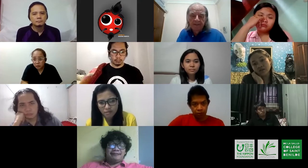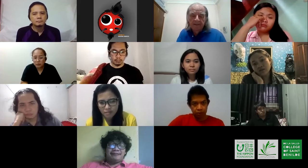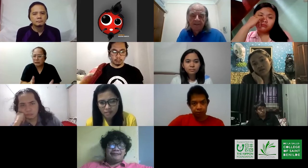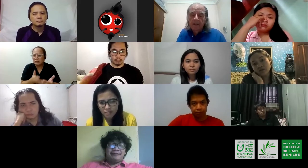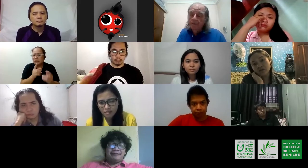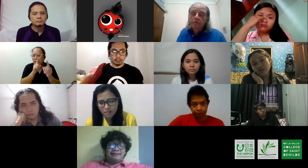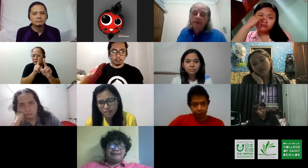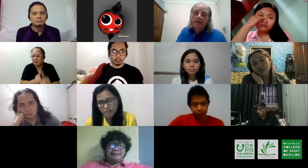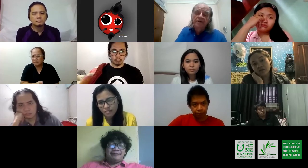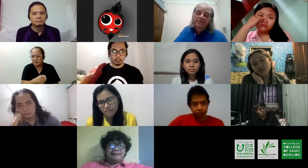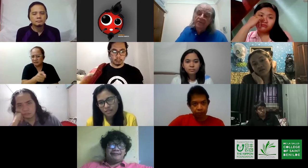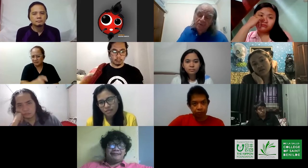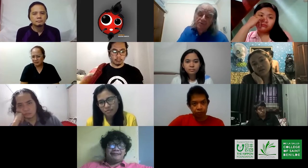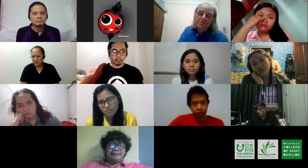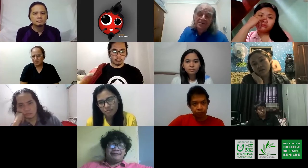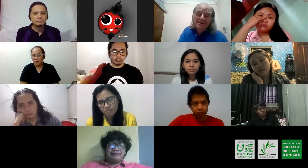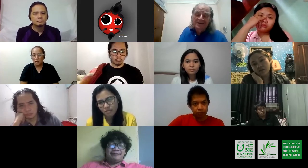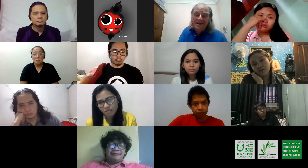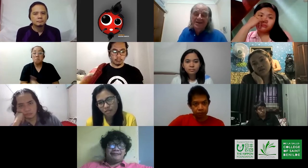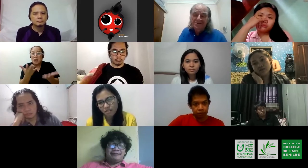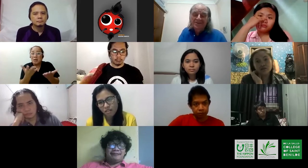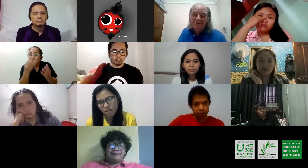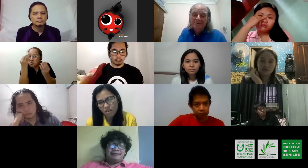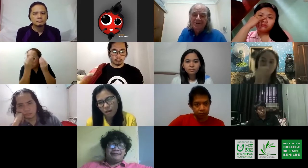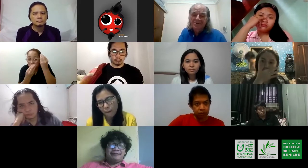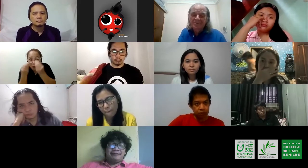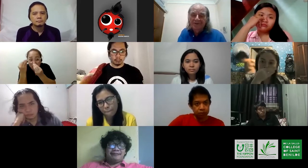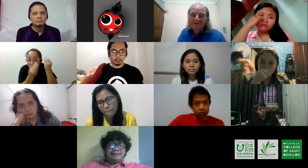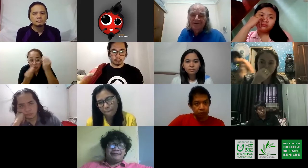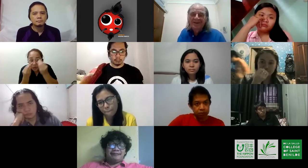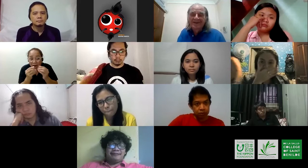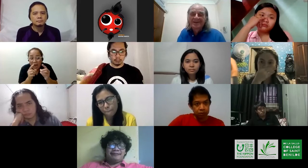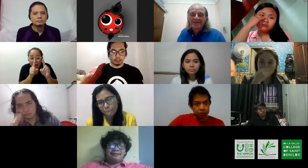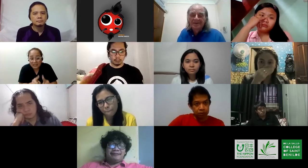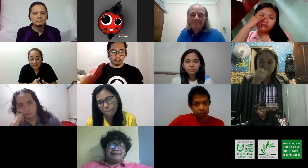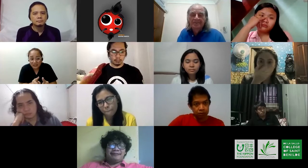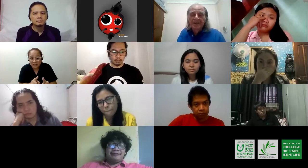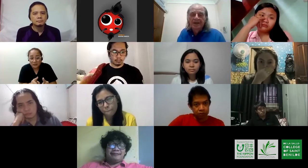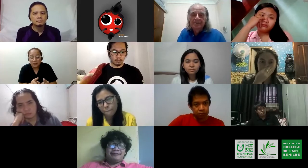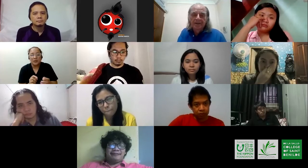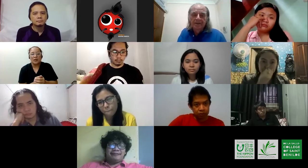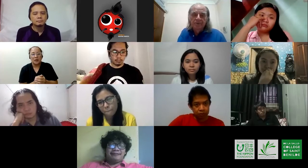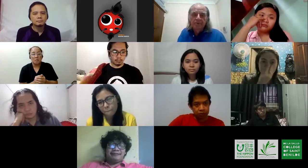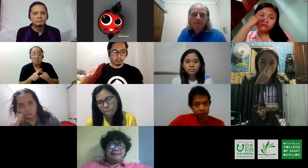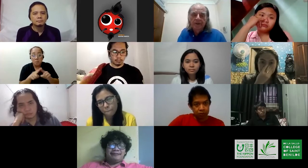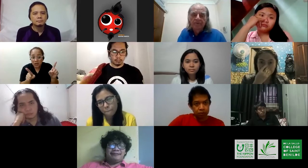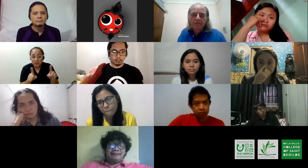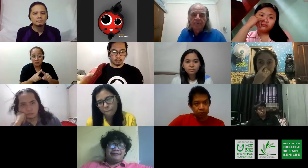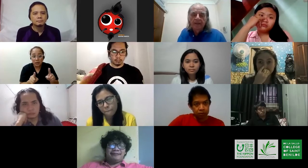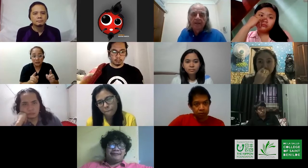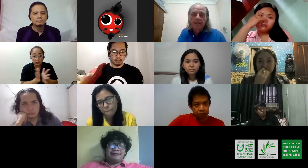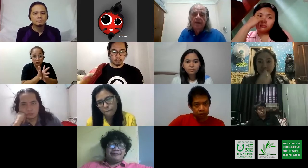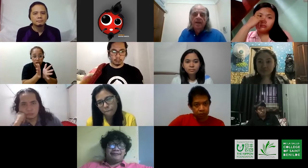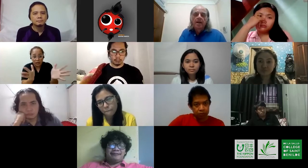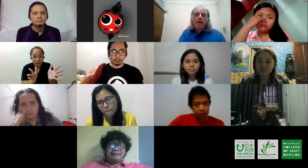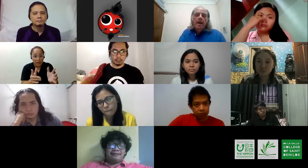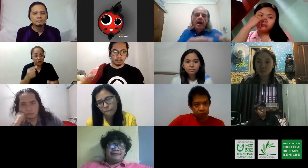Now you can get confused and answer the question wrong, but in general, if you're thinking